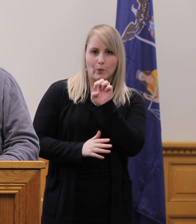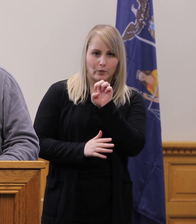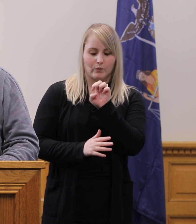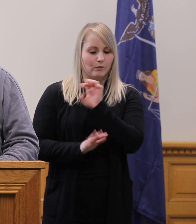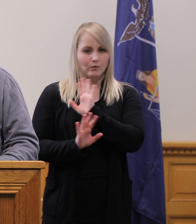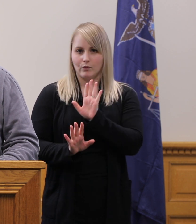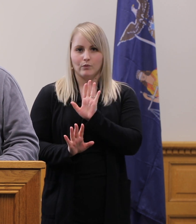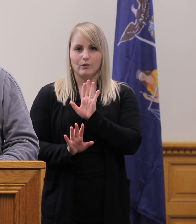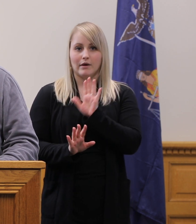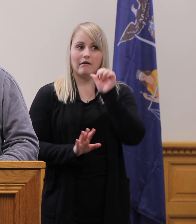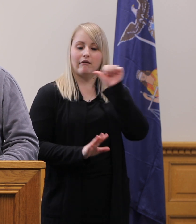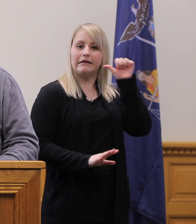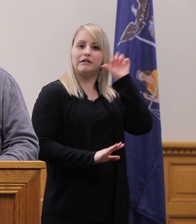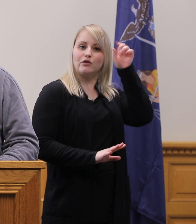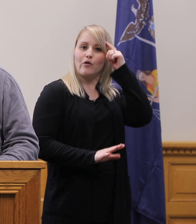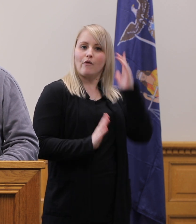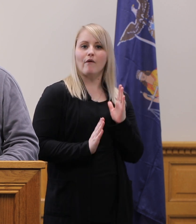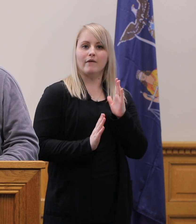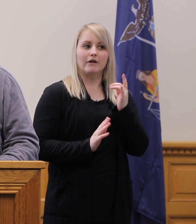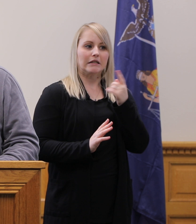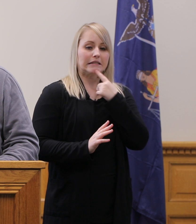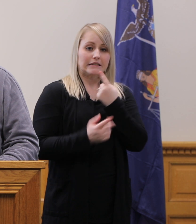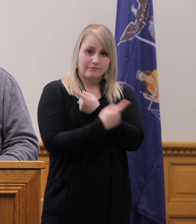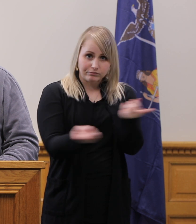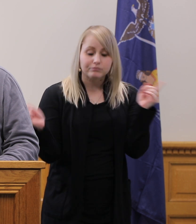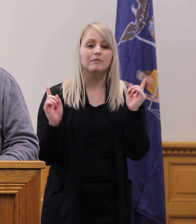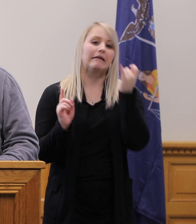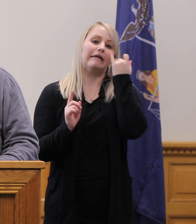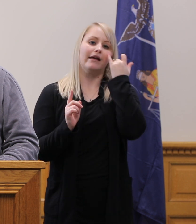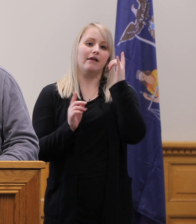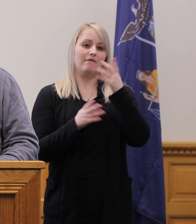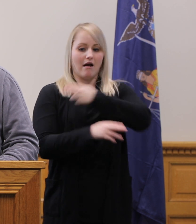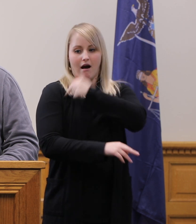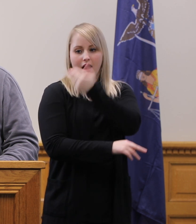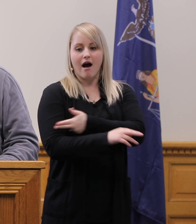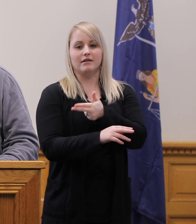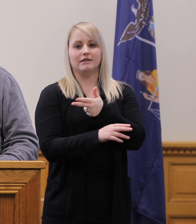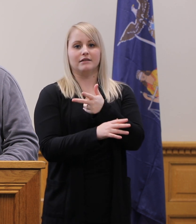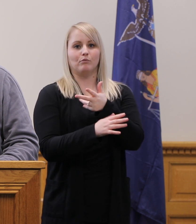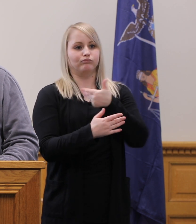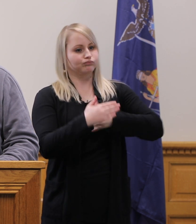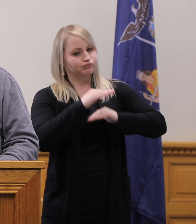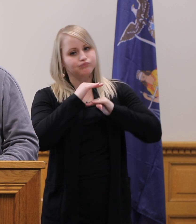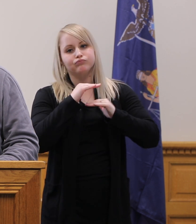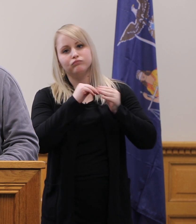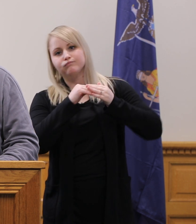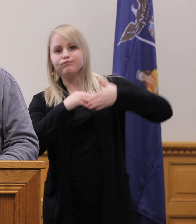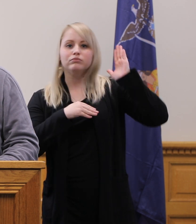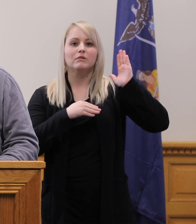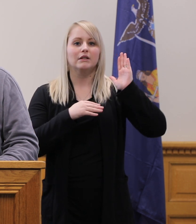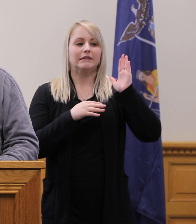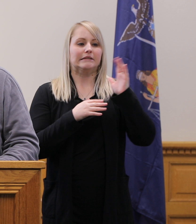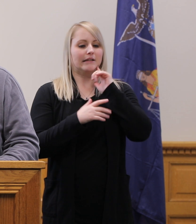Yesterday, the governor announced that if a region's hospitalization rate does not stabilize in 5 days, indoor dining restrictions